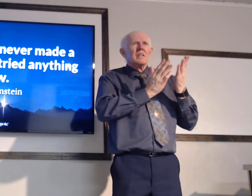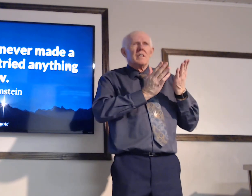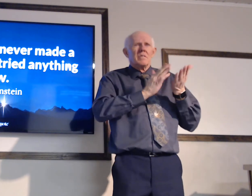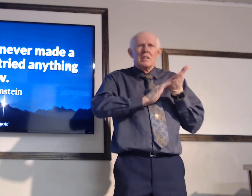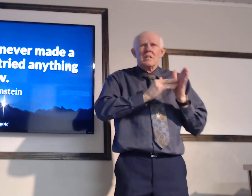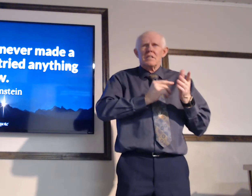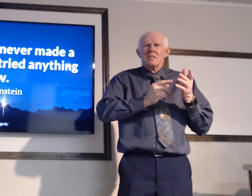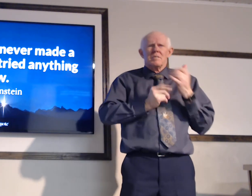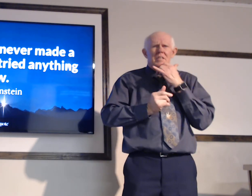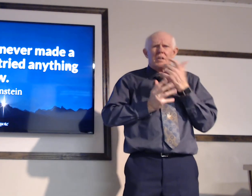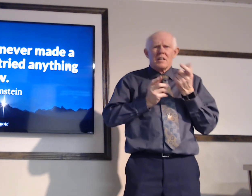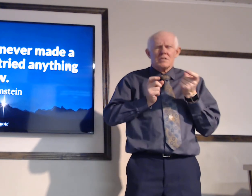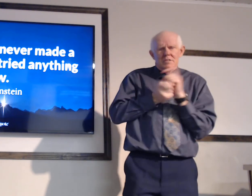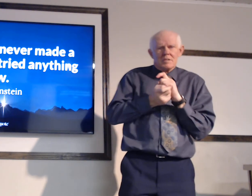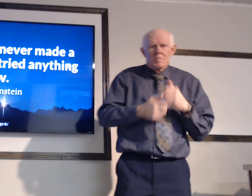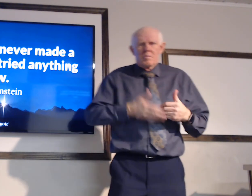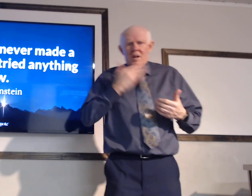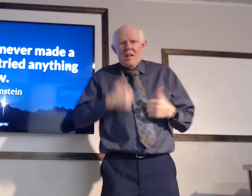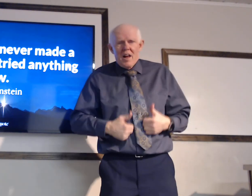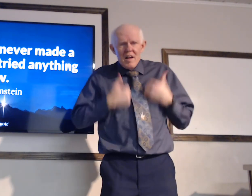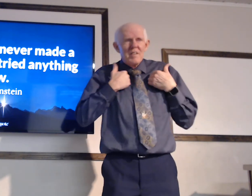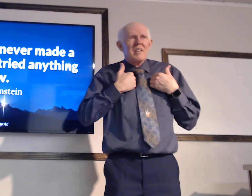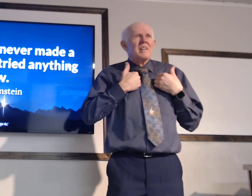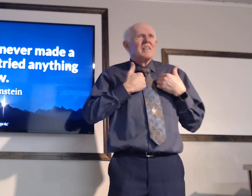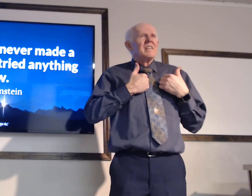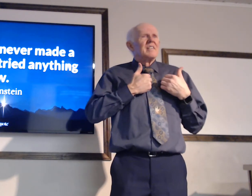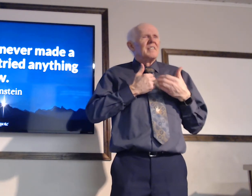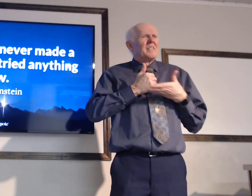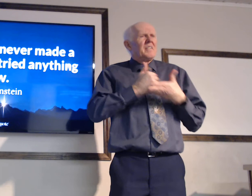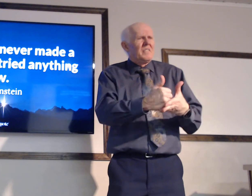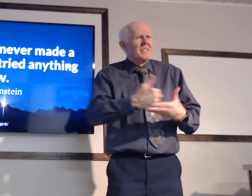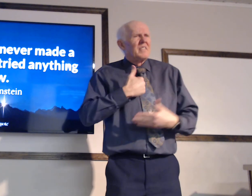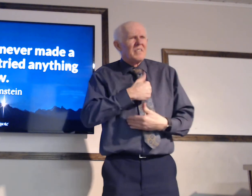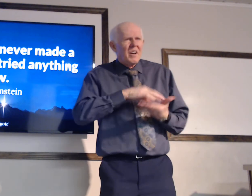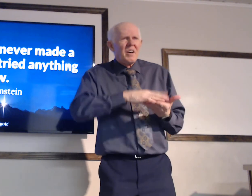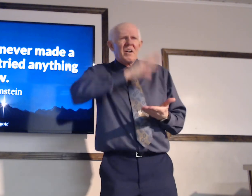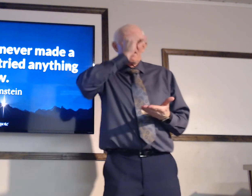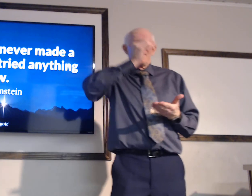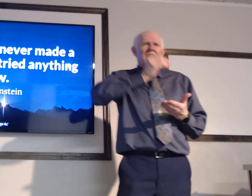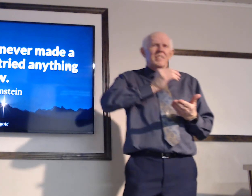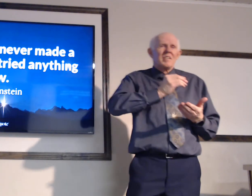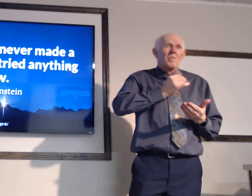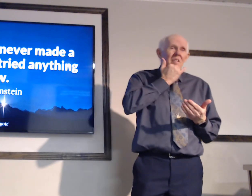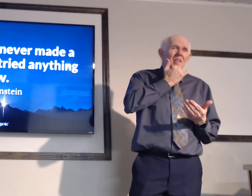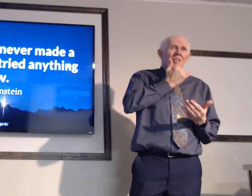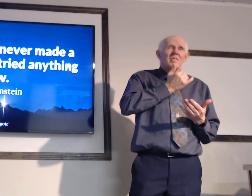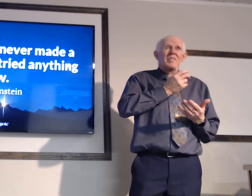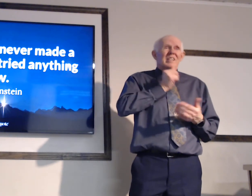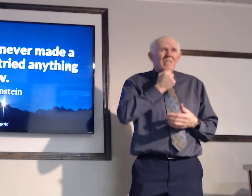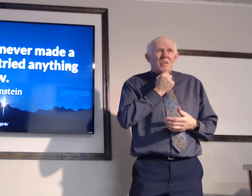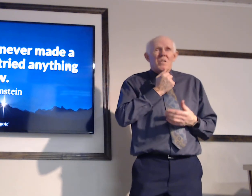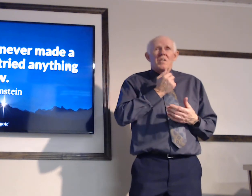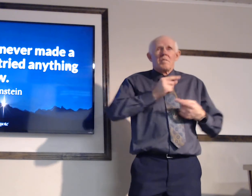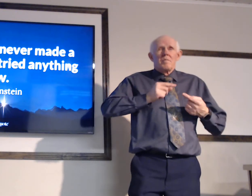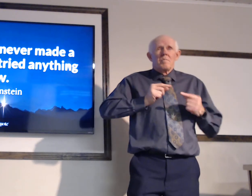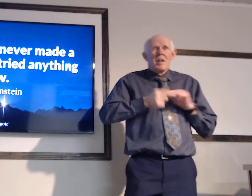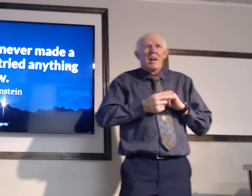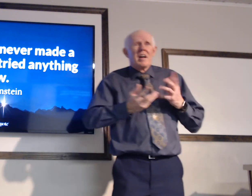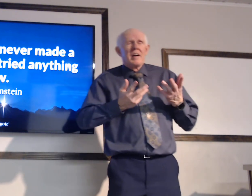us think and pray and ask God for forgiveness and to change our lives. It helps us learn. We learn from our mistakes